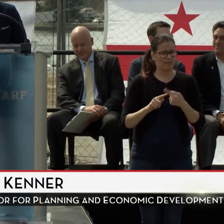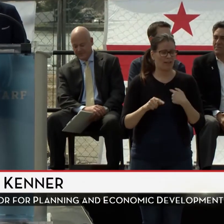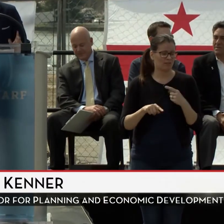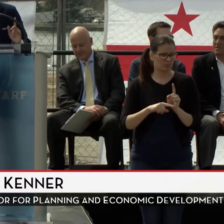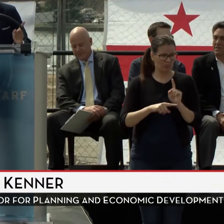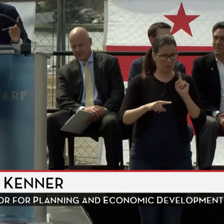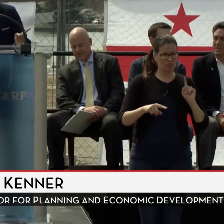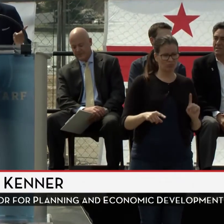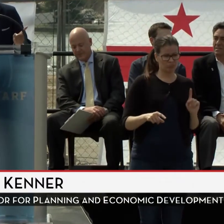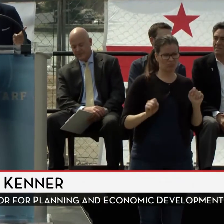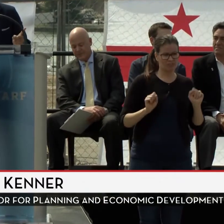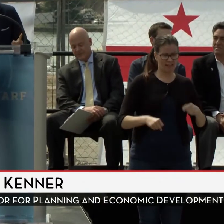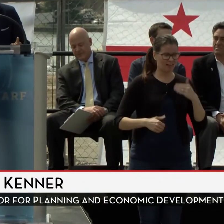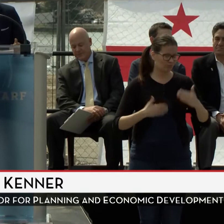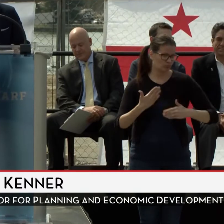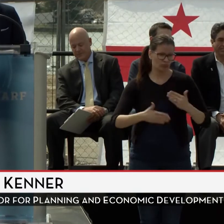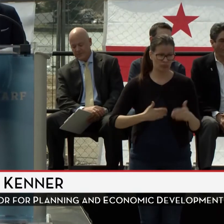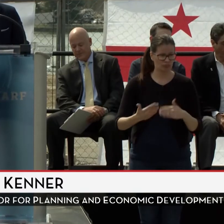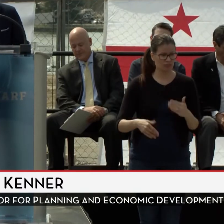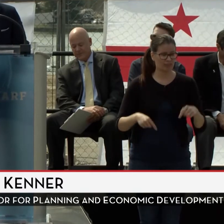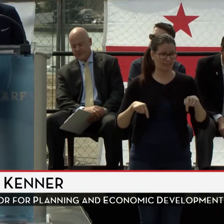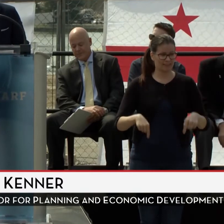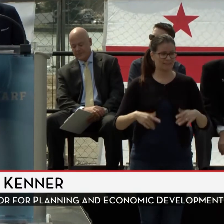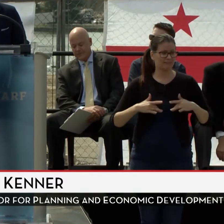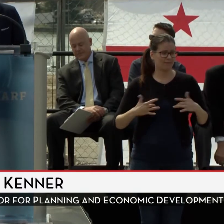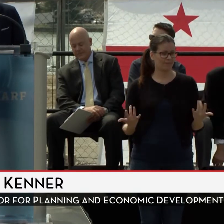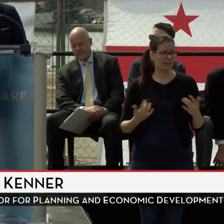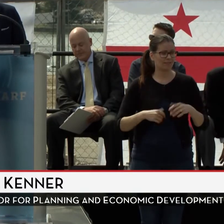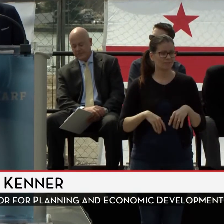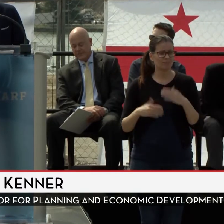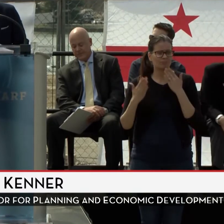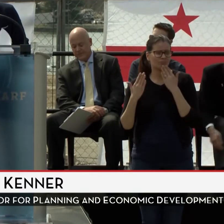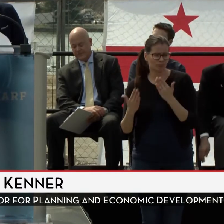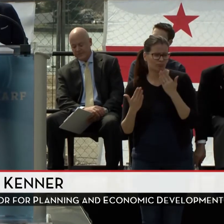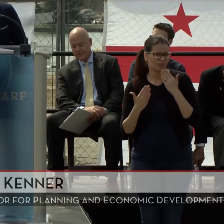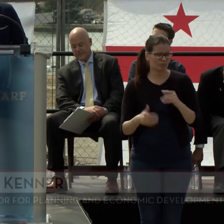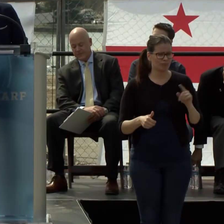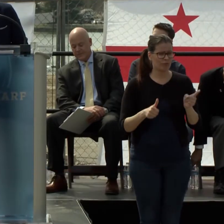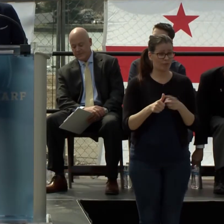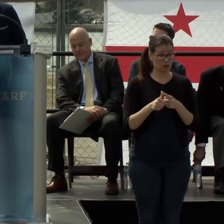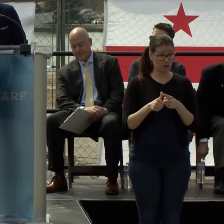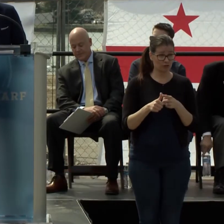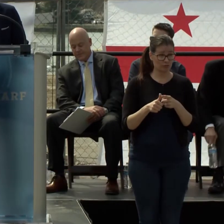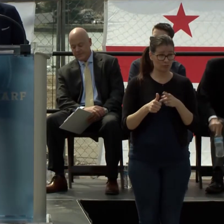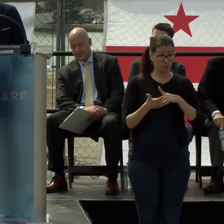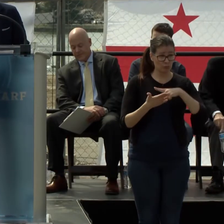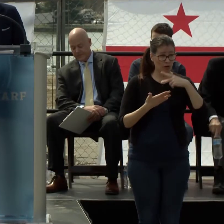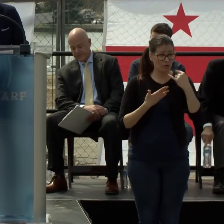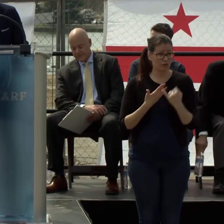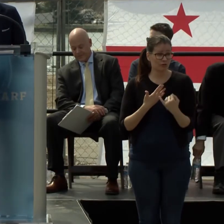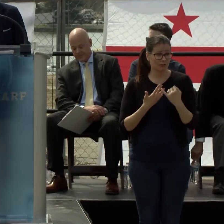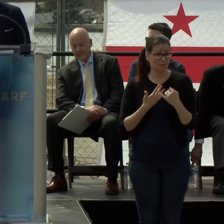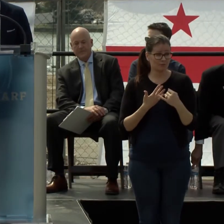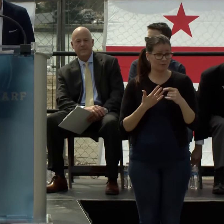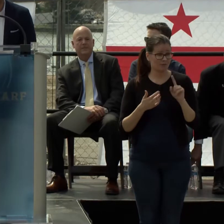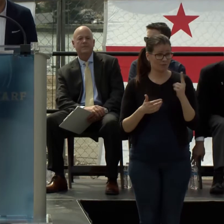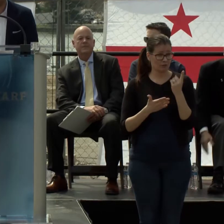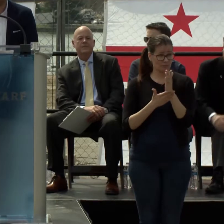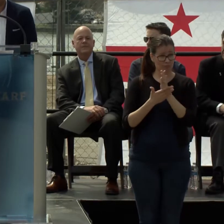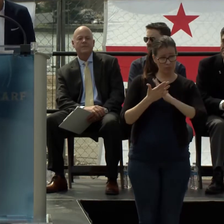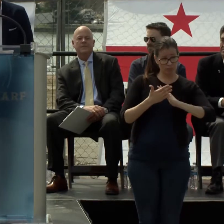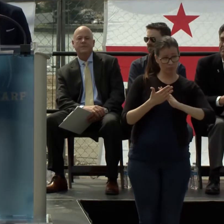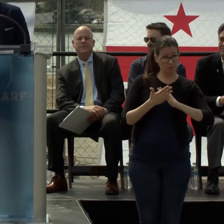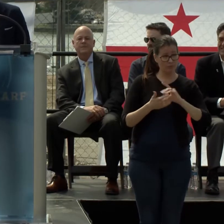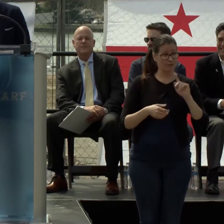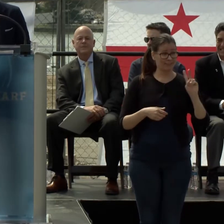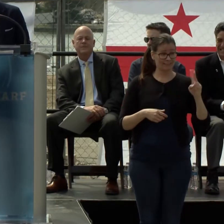forward. I'm going to give some thank yous first. Obviously, projects like both the first phase of the Wharf as well as the second phase of the Wharf do not